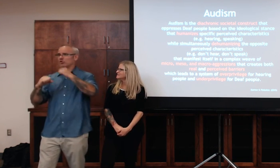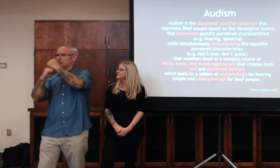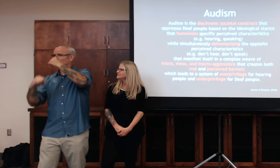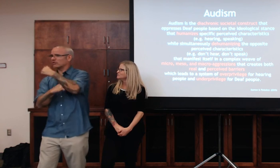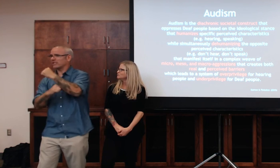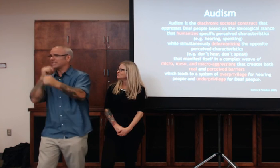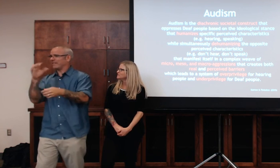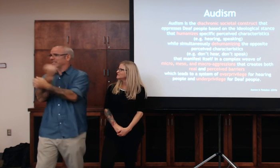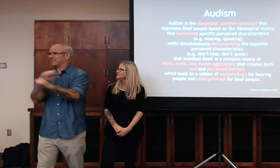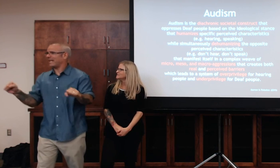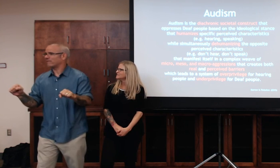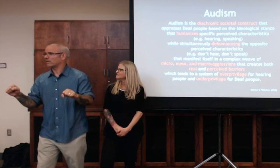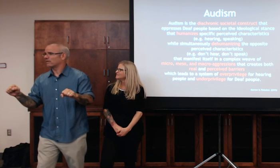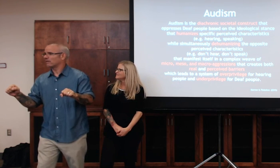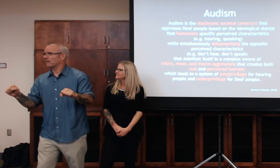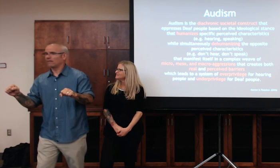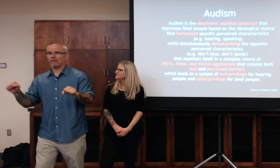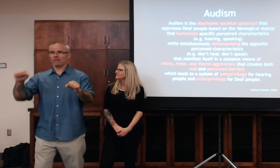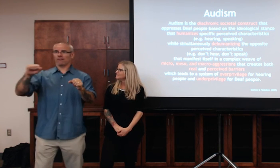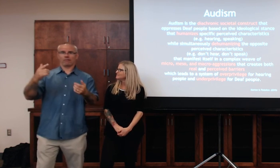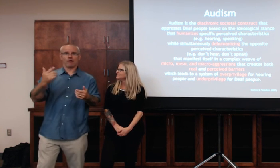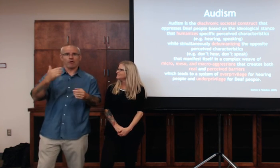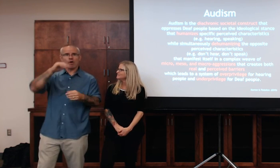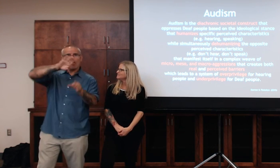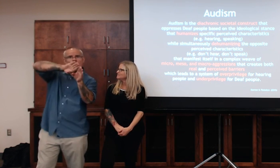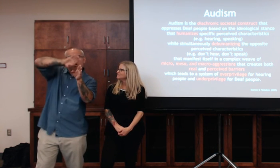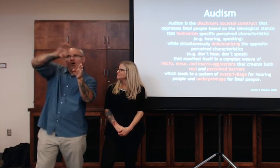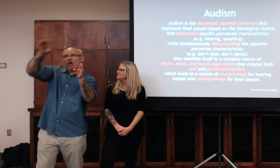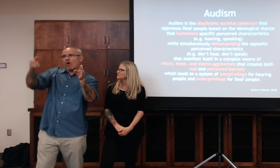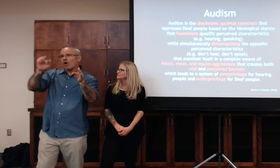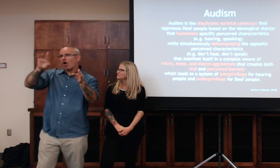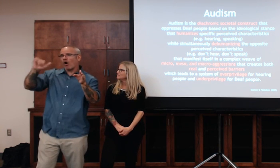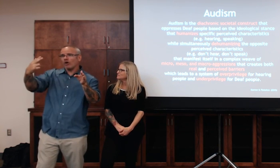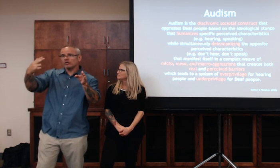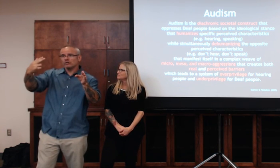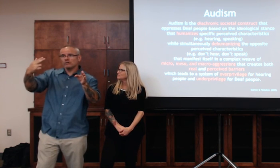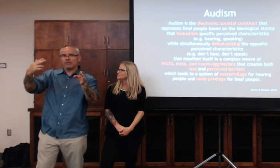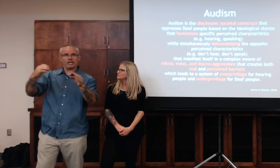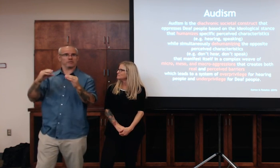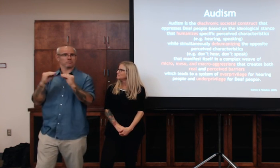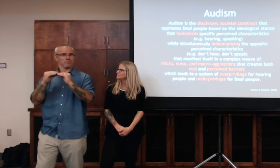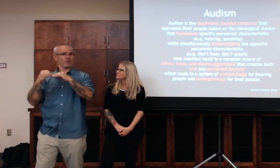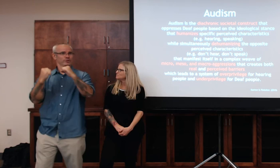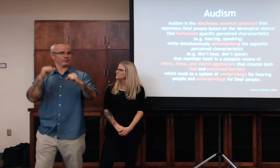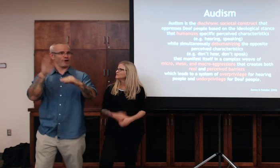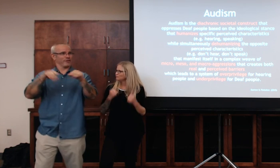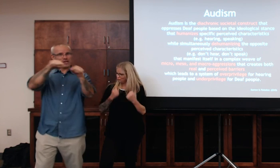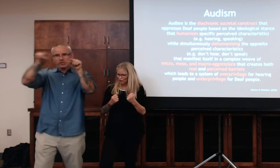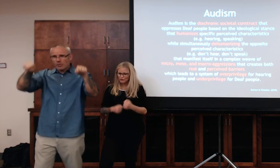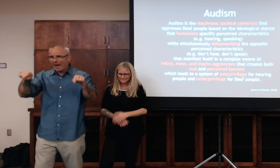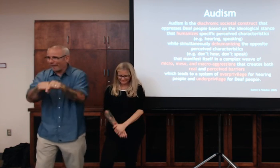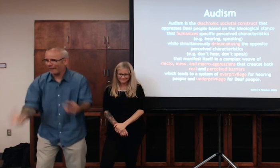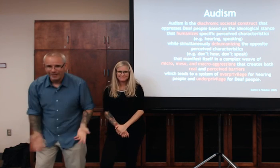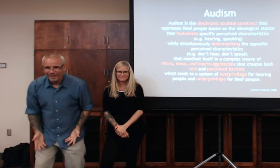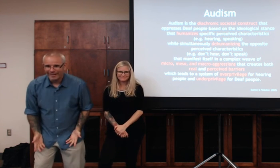was circle, you know, in terms of just safeties, having an arch. That would be more secured than